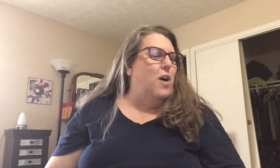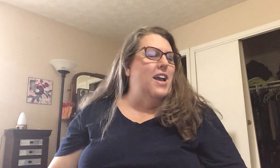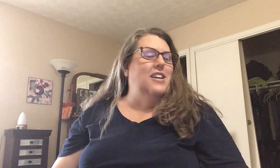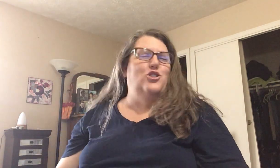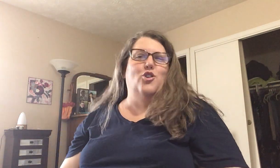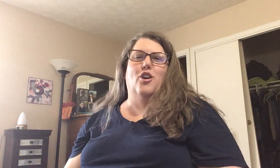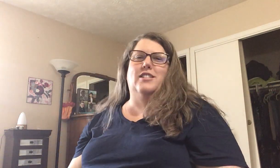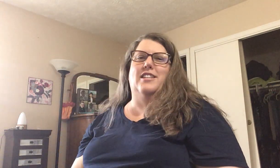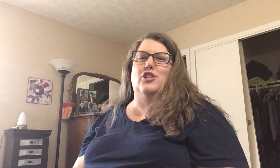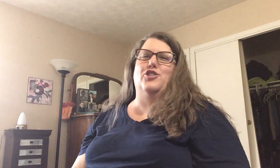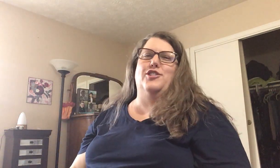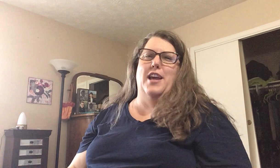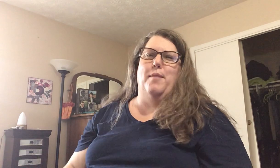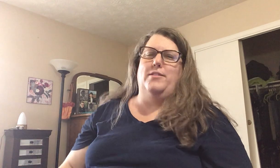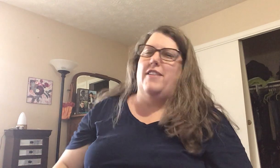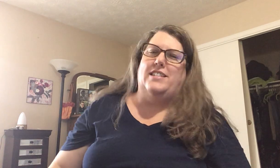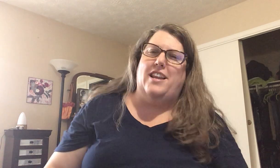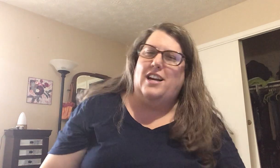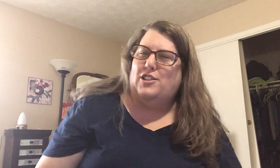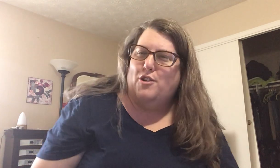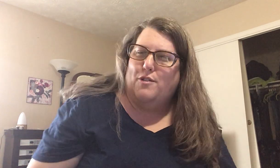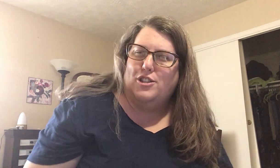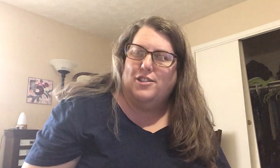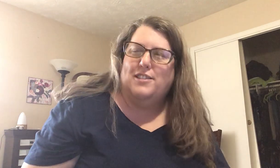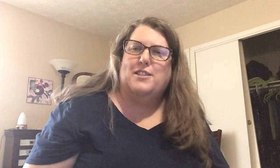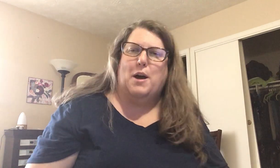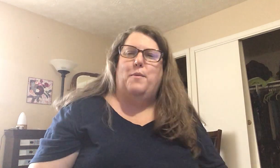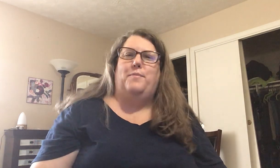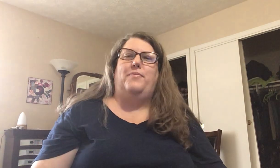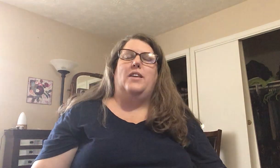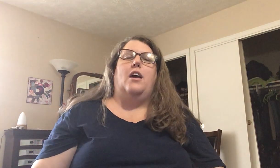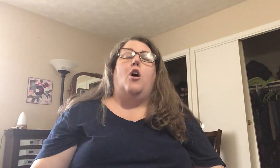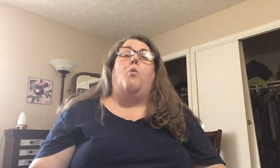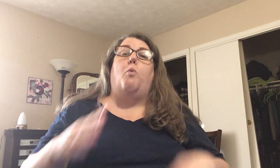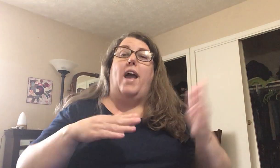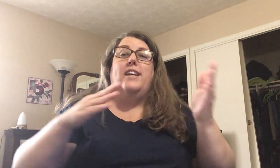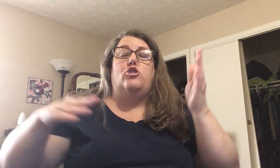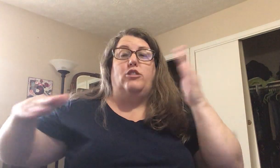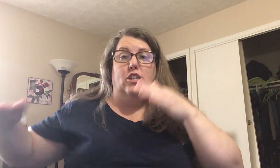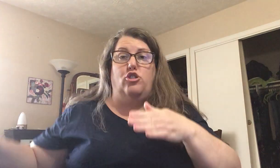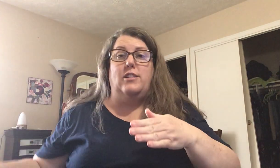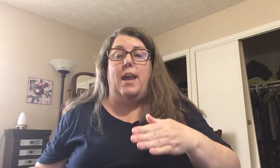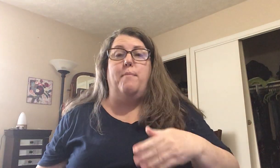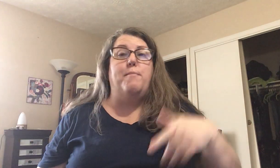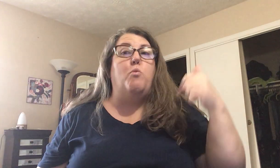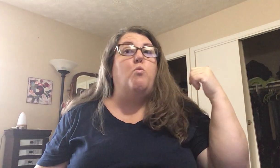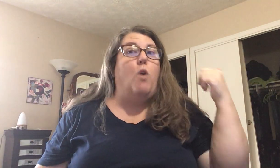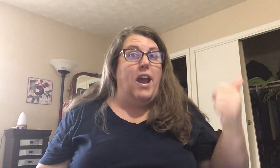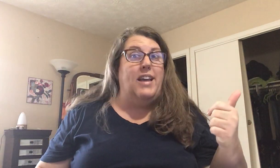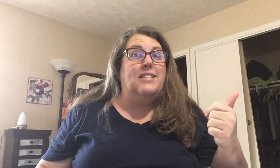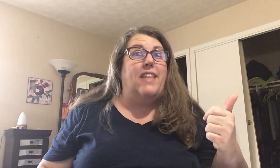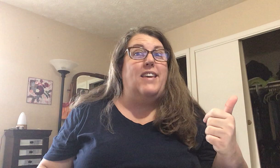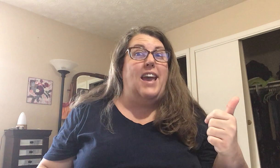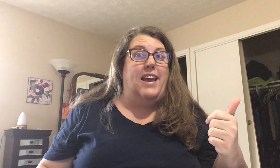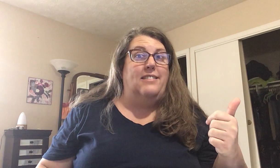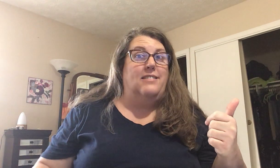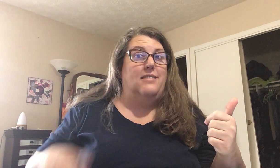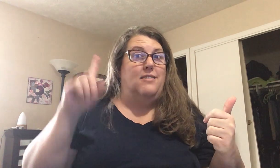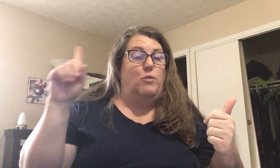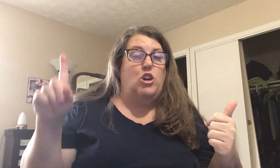What is your teacher's name? So that's not a yes or no question. So, what is your teacher's name? Remember, what is at the end? We talked